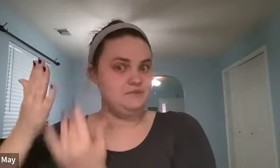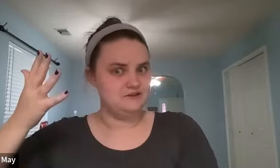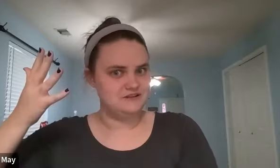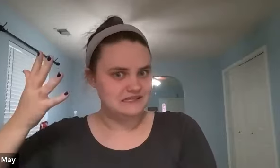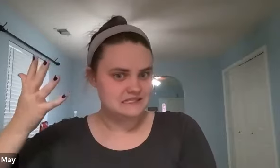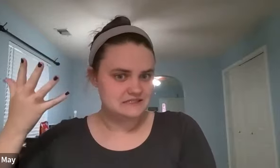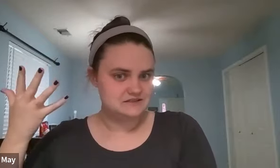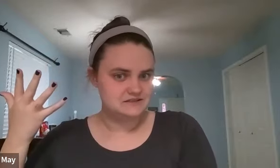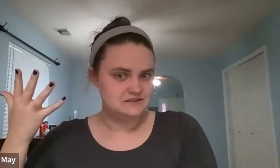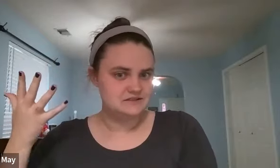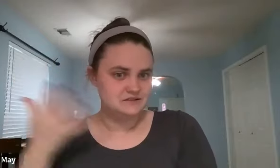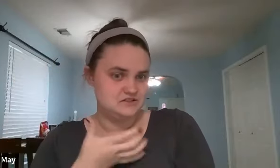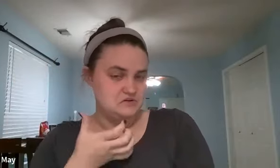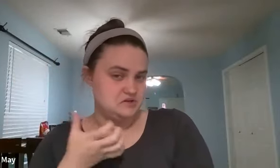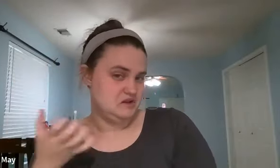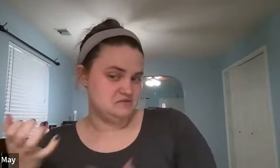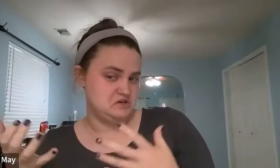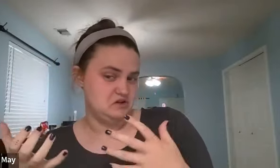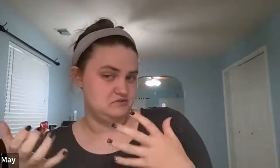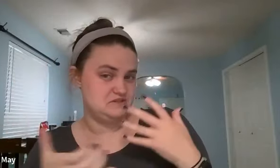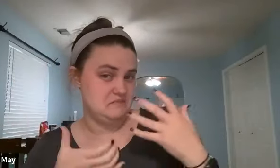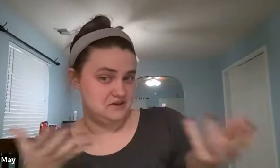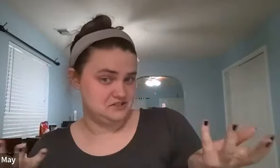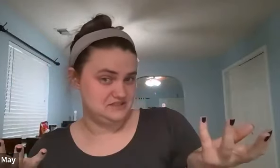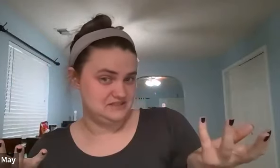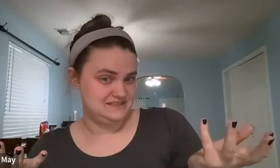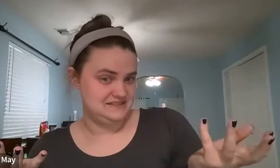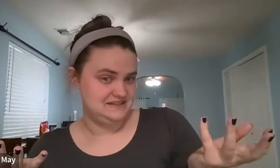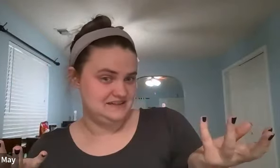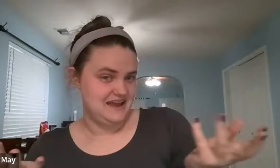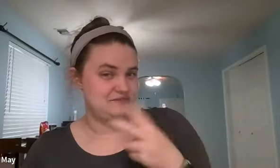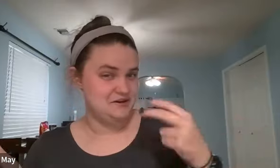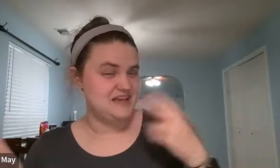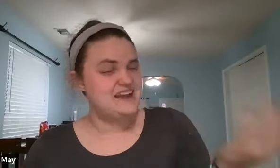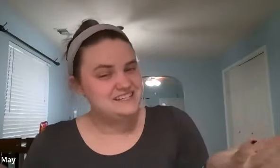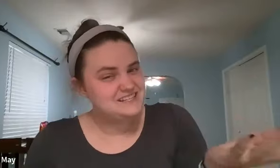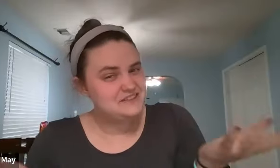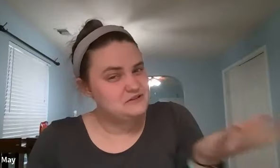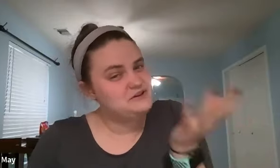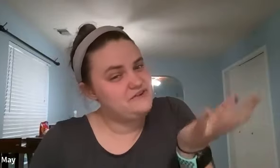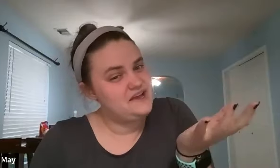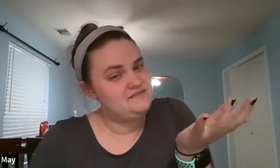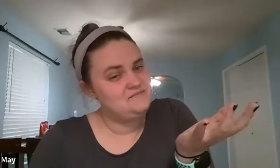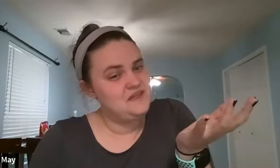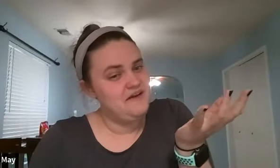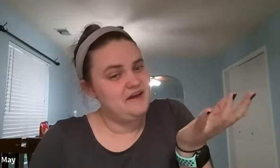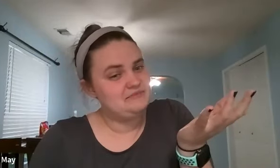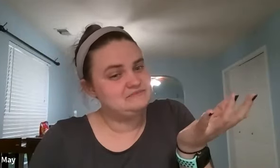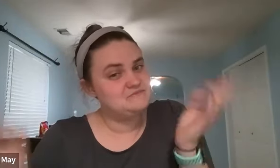vocabulary list. So do you guys want to go through some actions? Verbs, I tend to think they're a little fun.